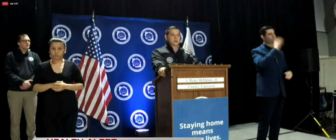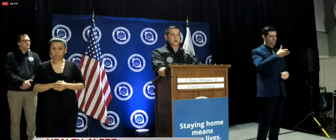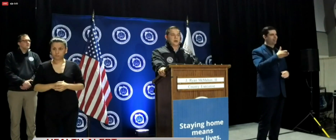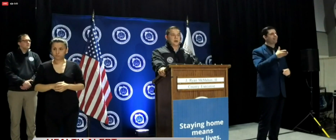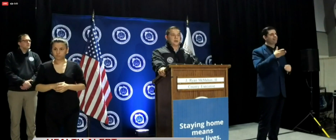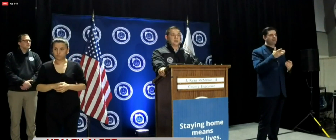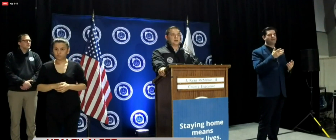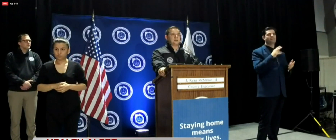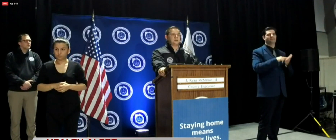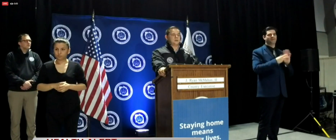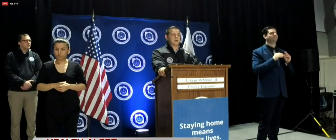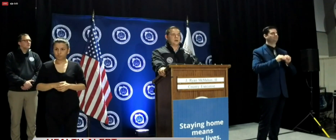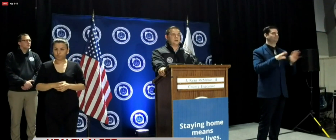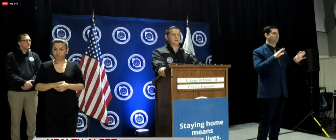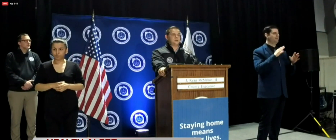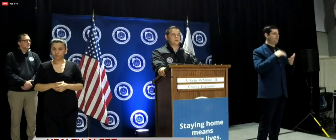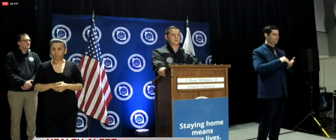Cross,